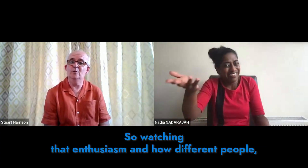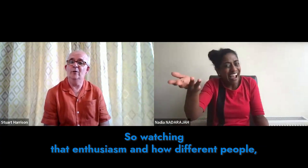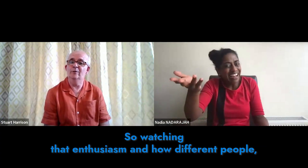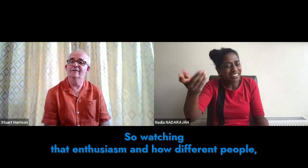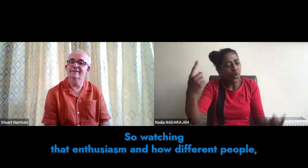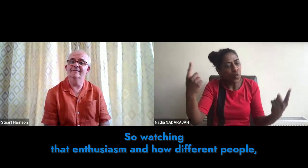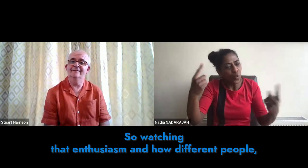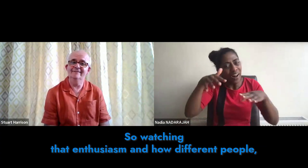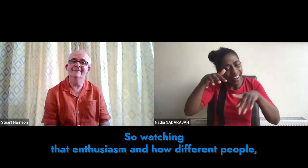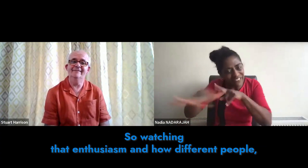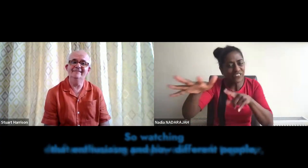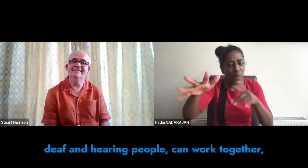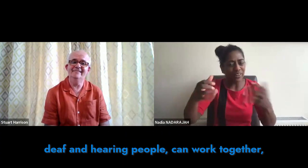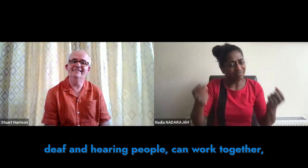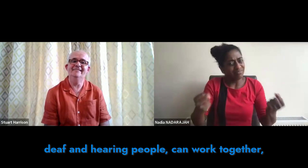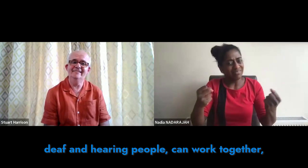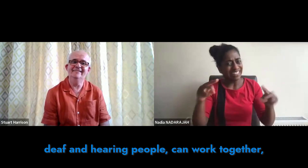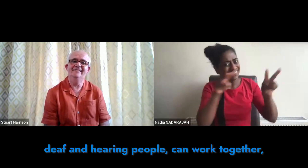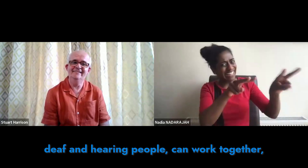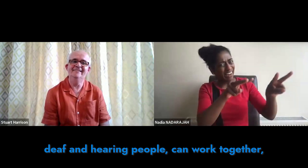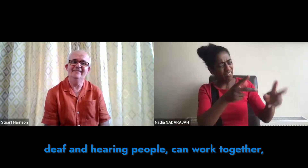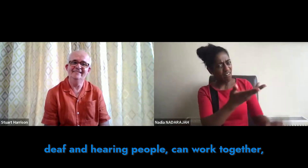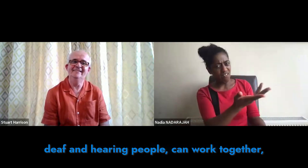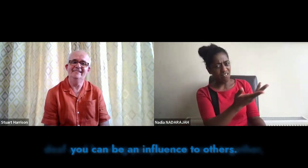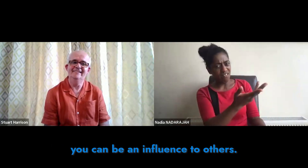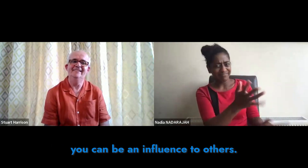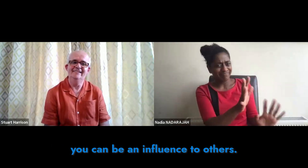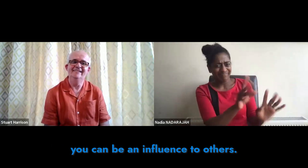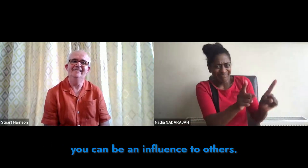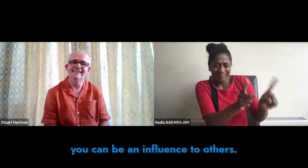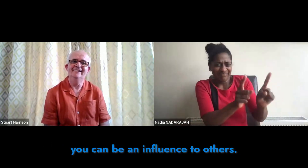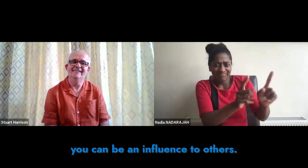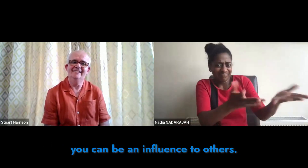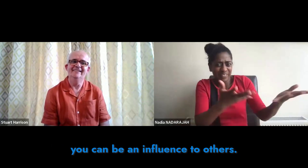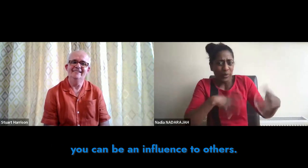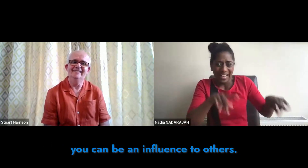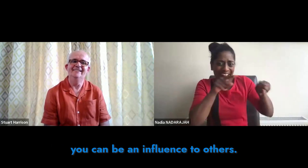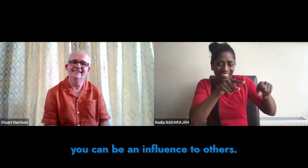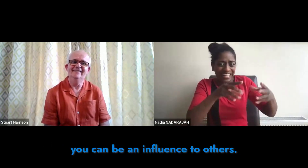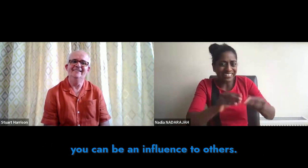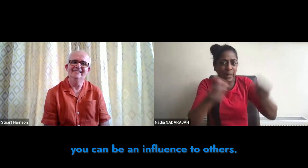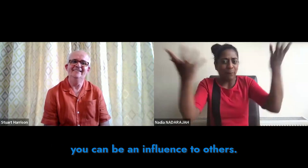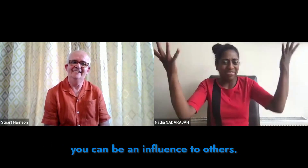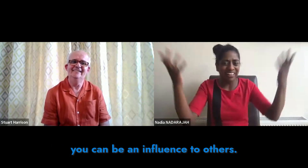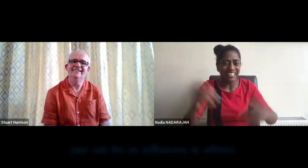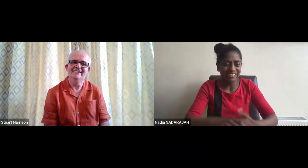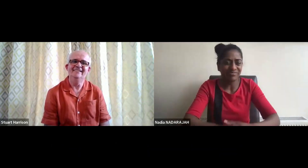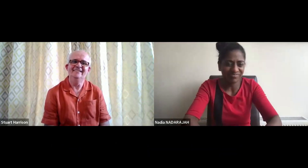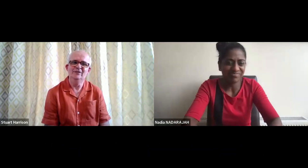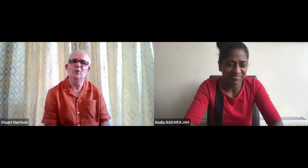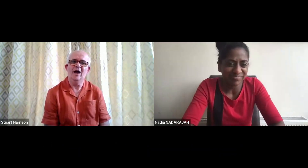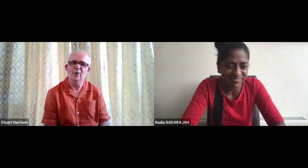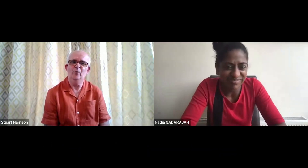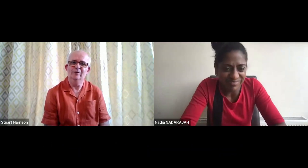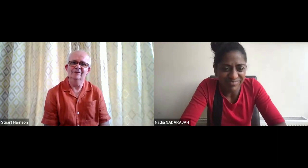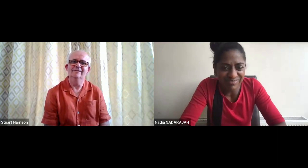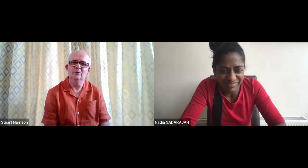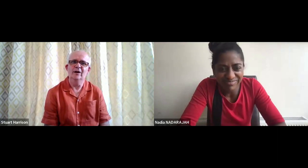enthusiasm and how deaf and hearing people can work together, you can be an influence to others.